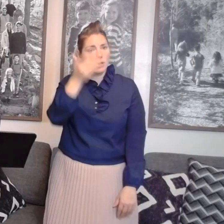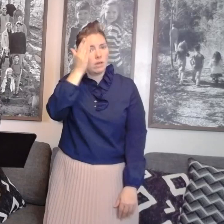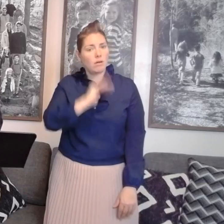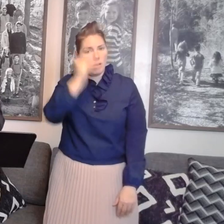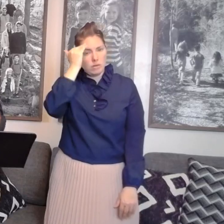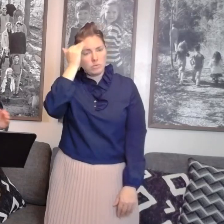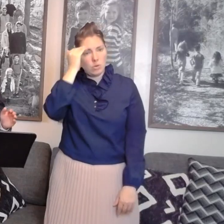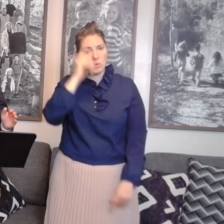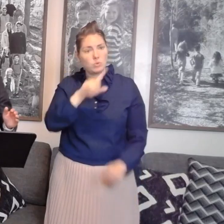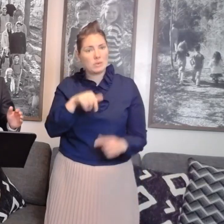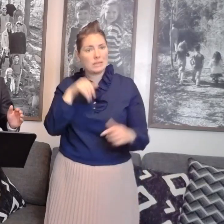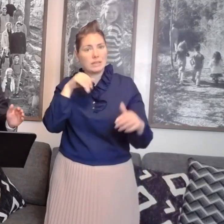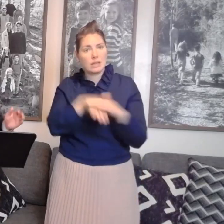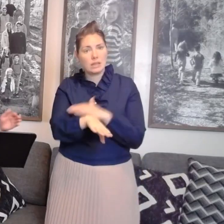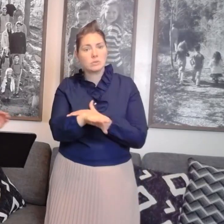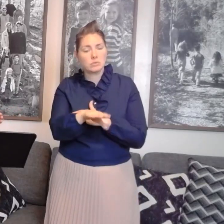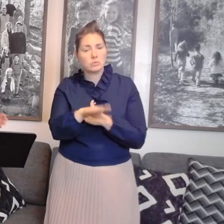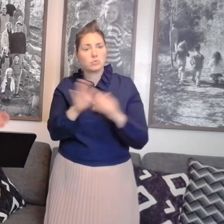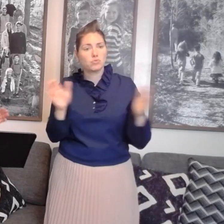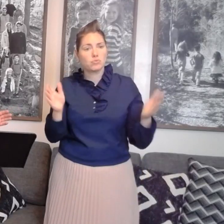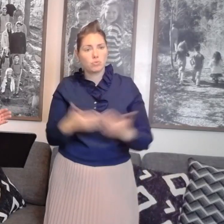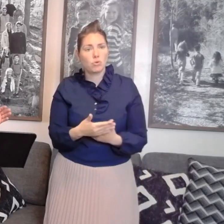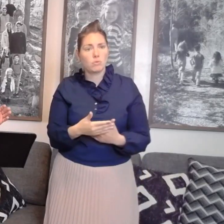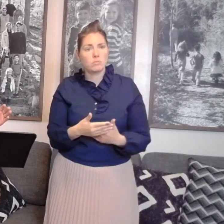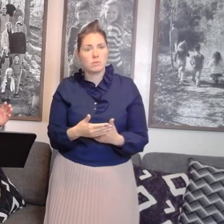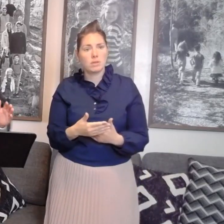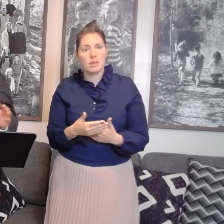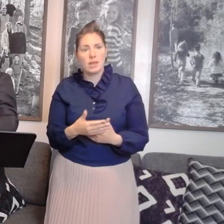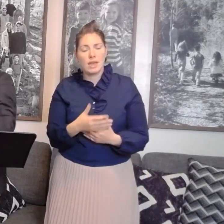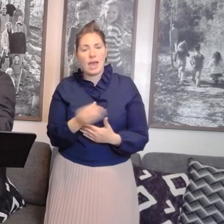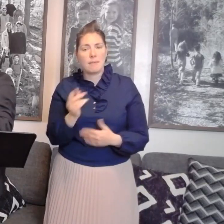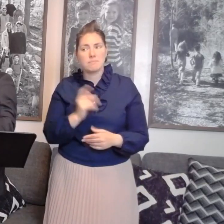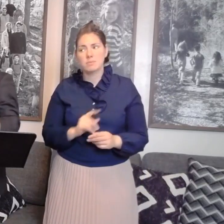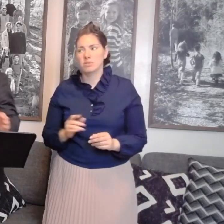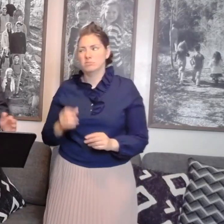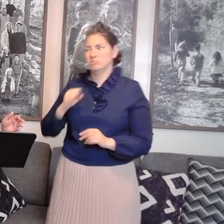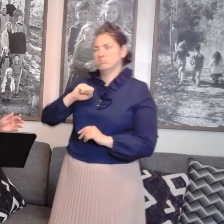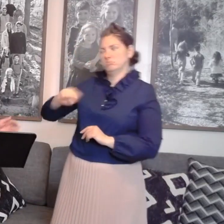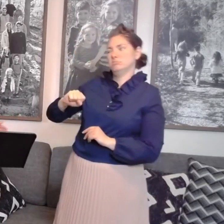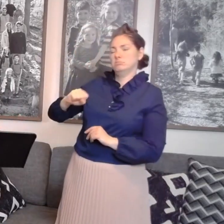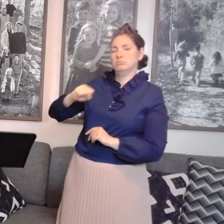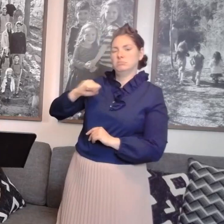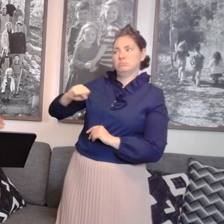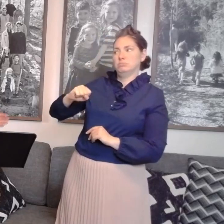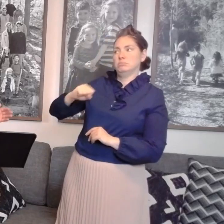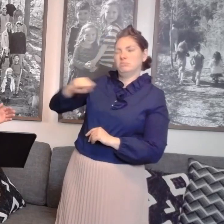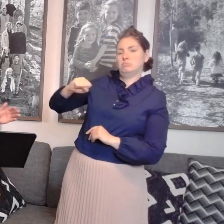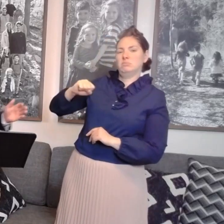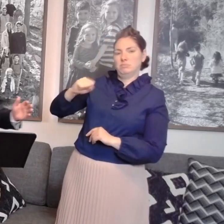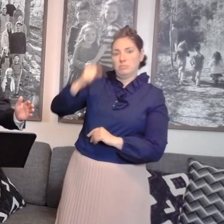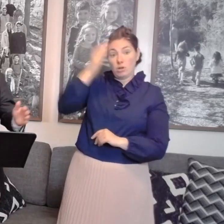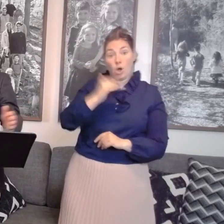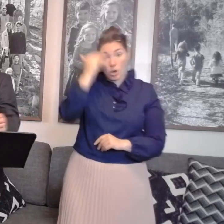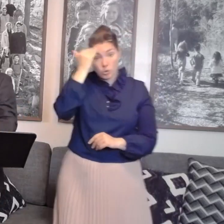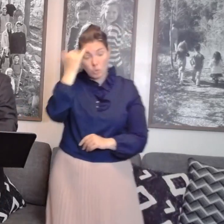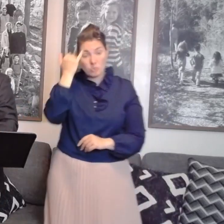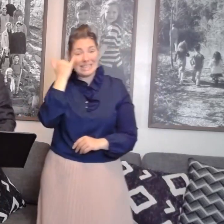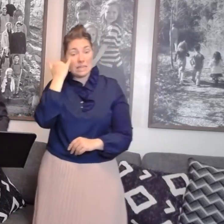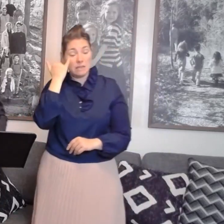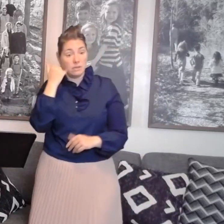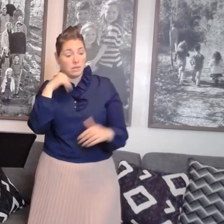He knows when He comes in to a room and He's not wanted. Mom. He knows when He comes into a